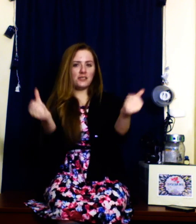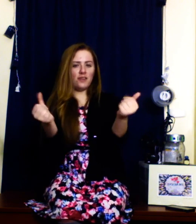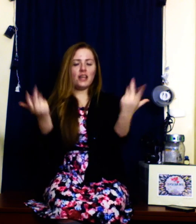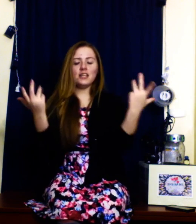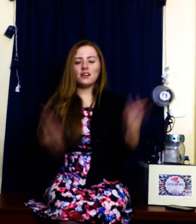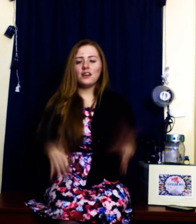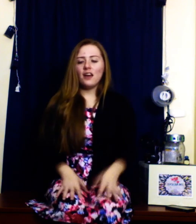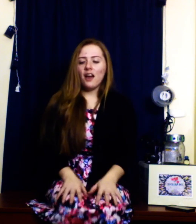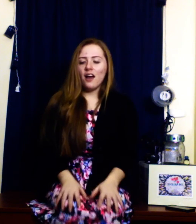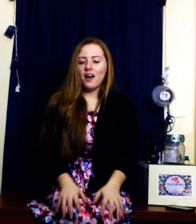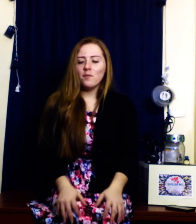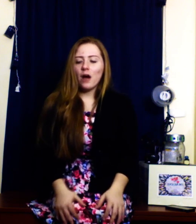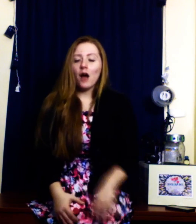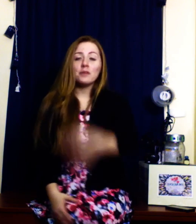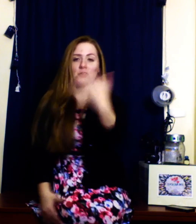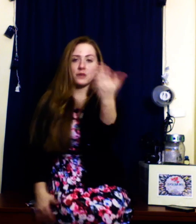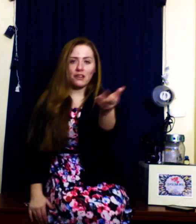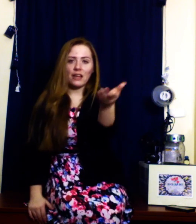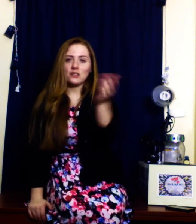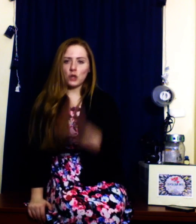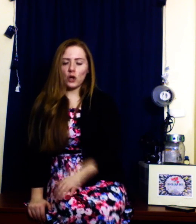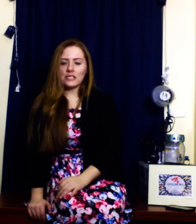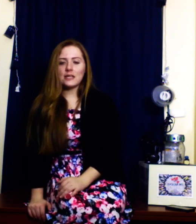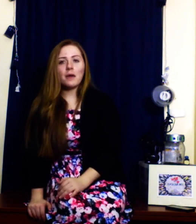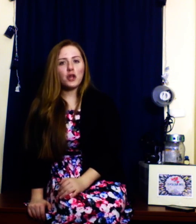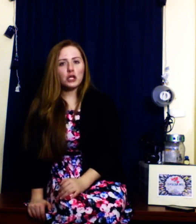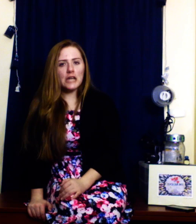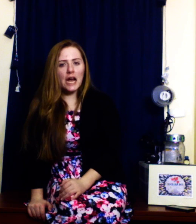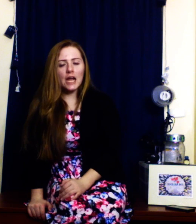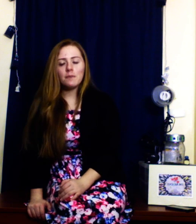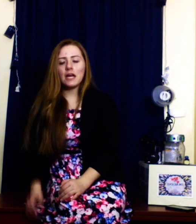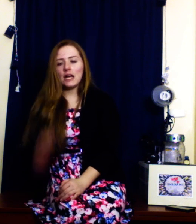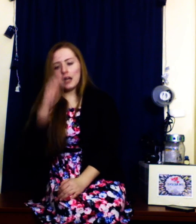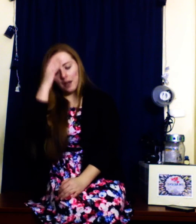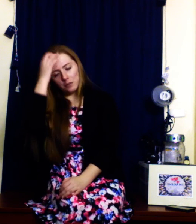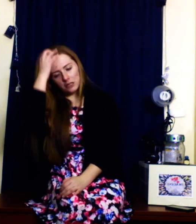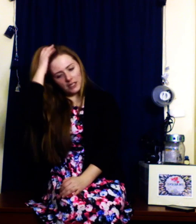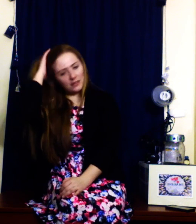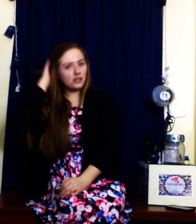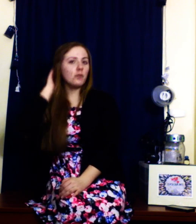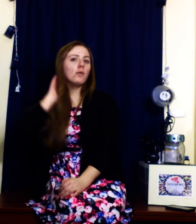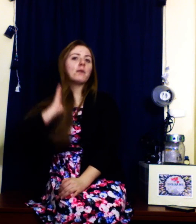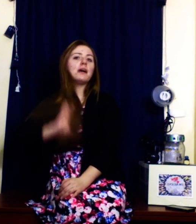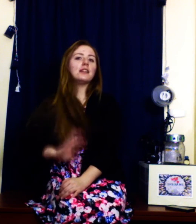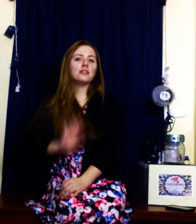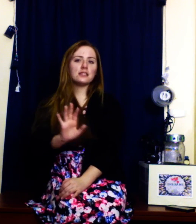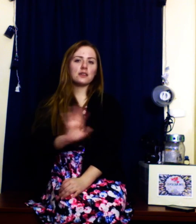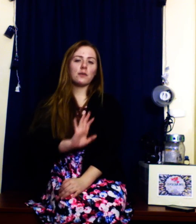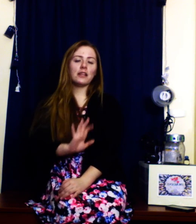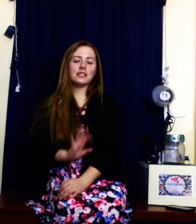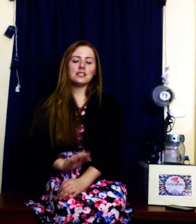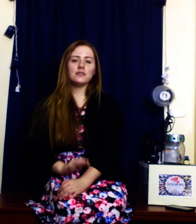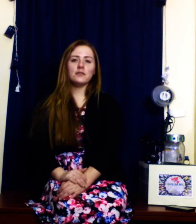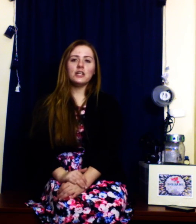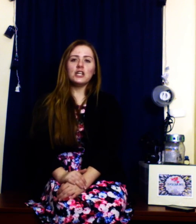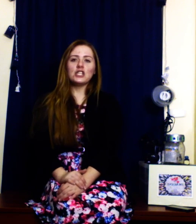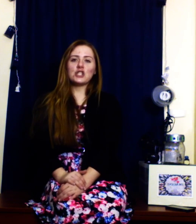faded. I'll be doing that song some other time. I believe that's on my list of songs